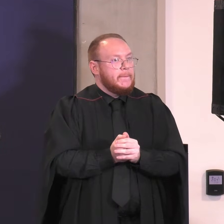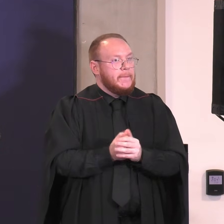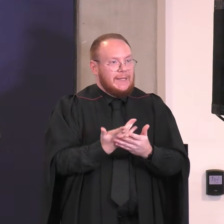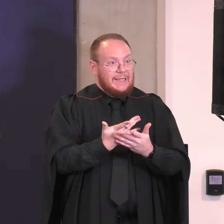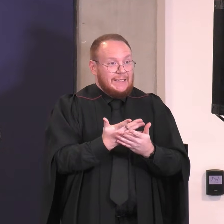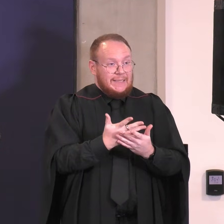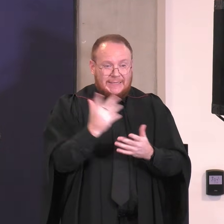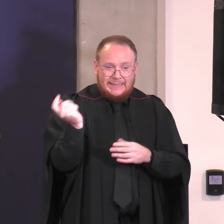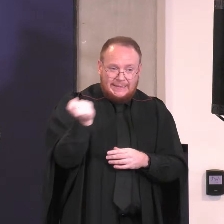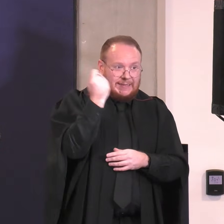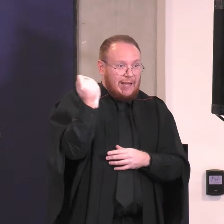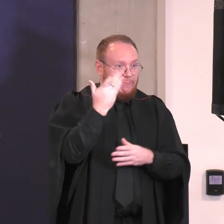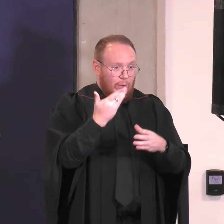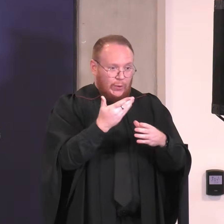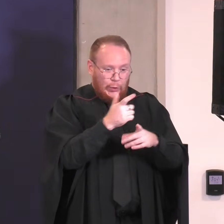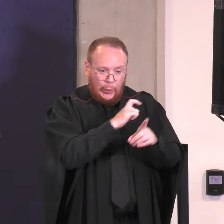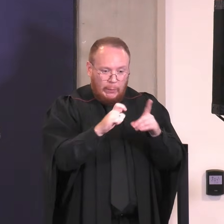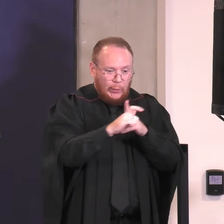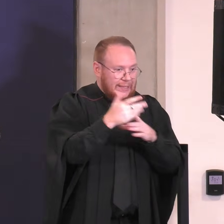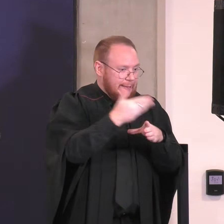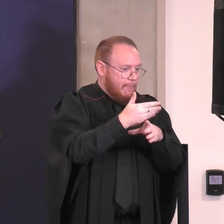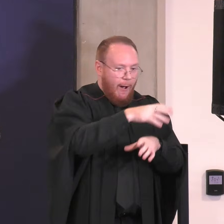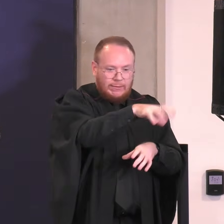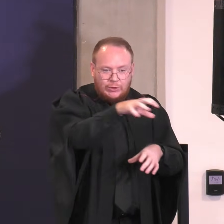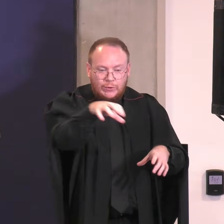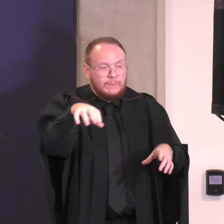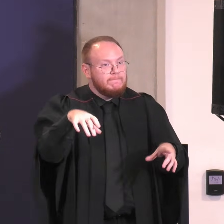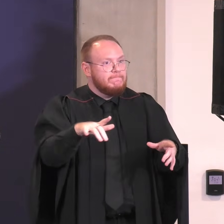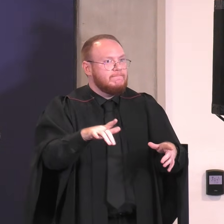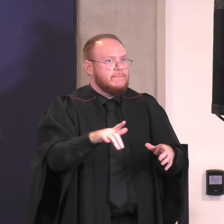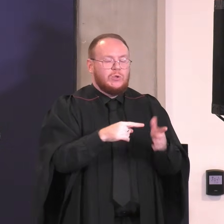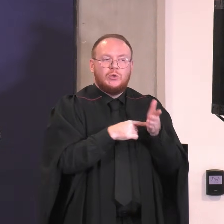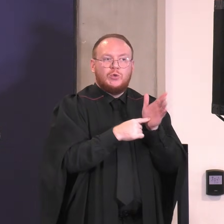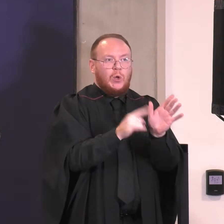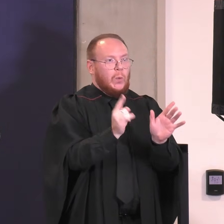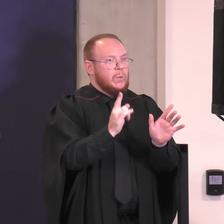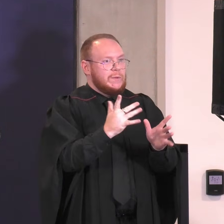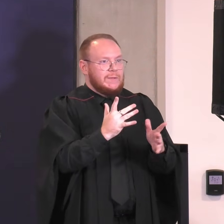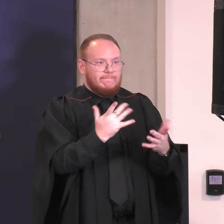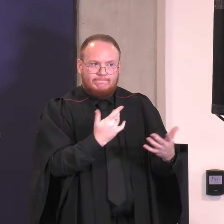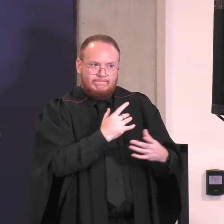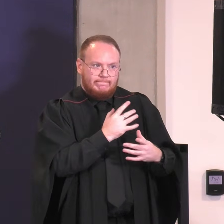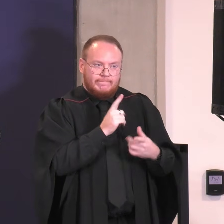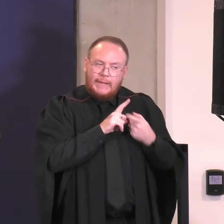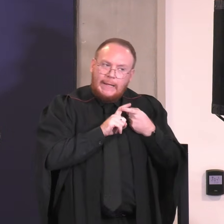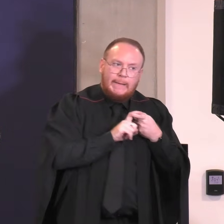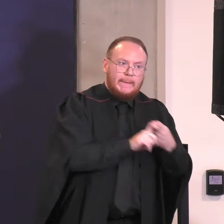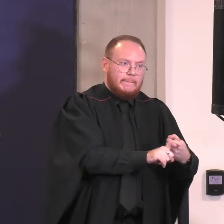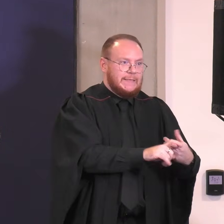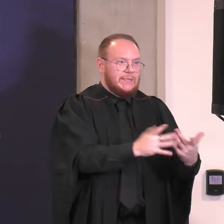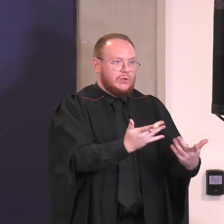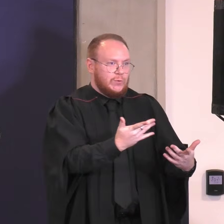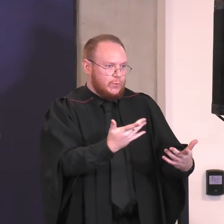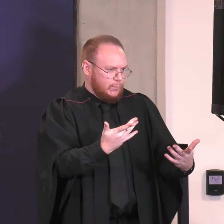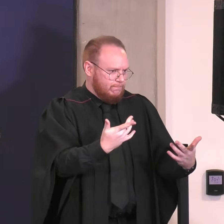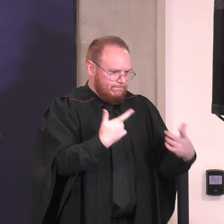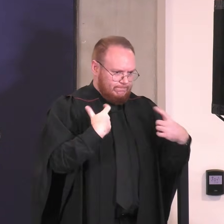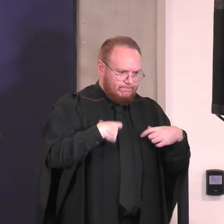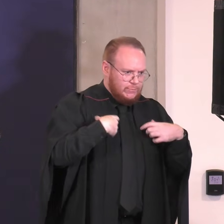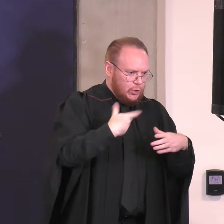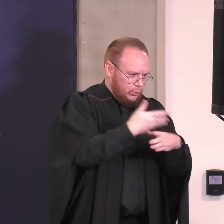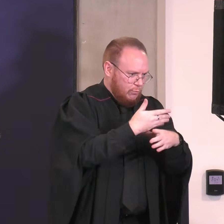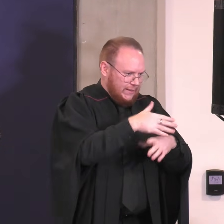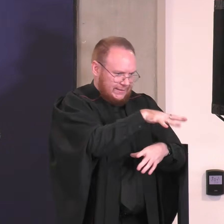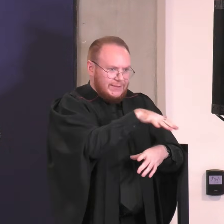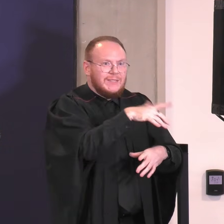I think, demonstrates the department's deep commitment to reflecting socially how practitioners are already there to make a difference